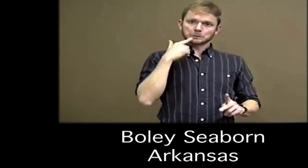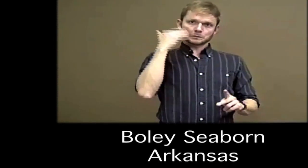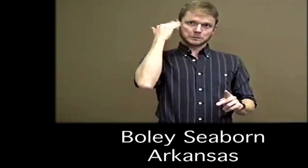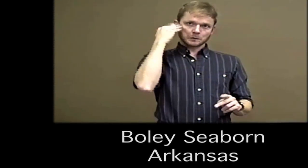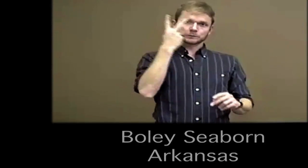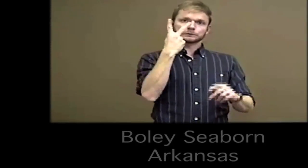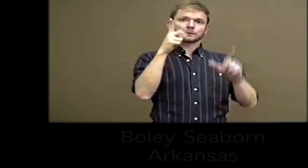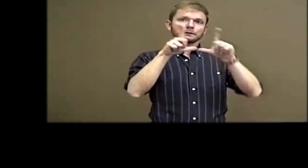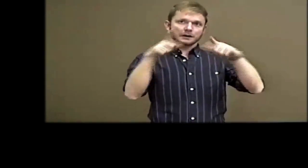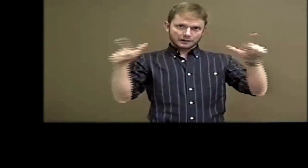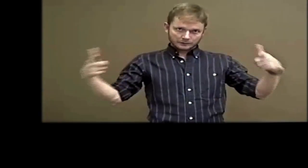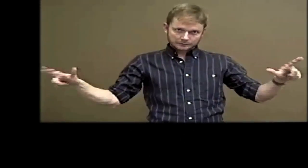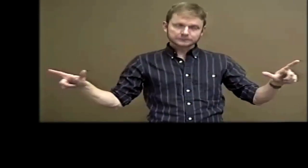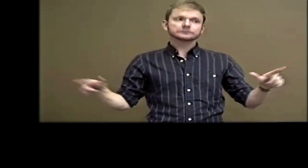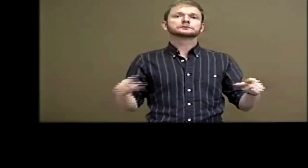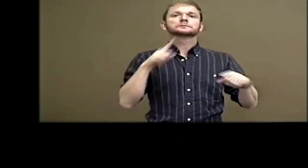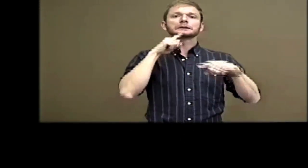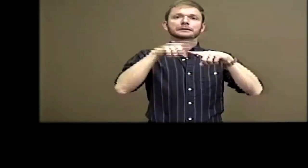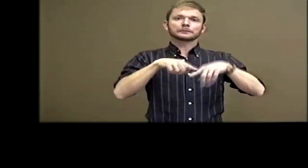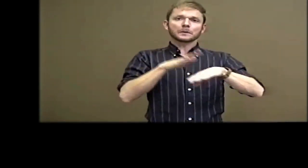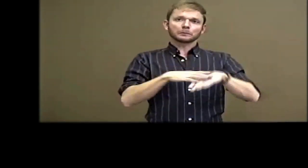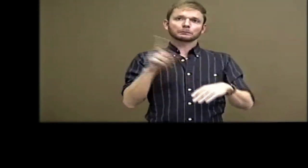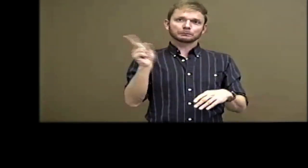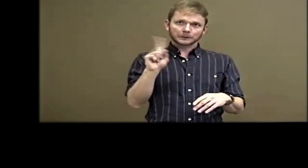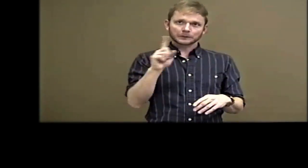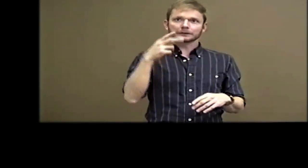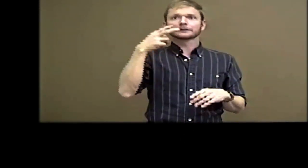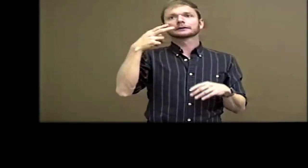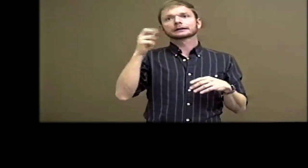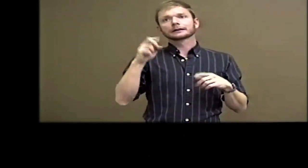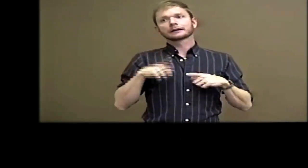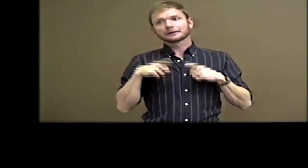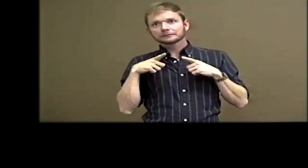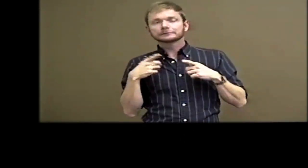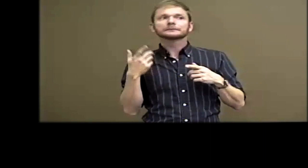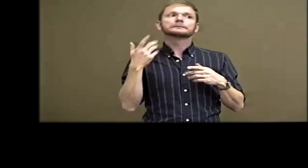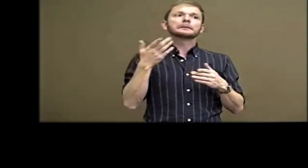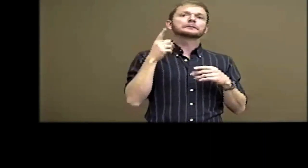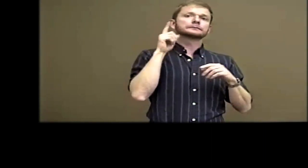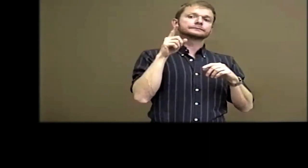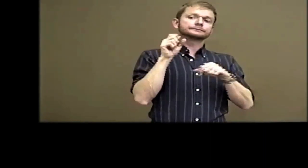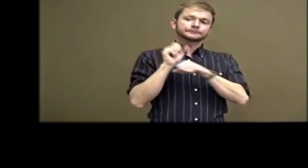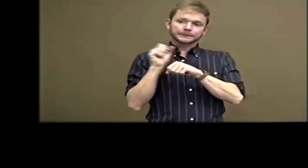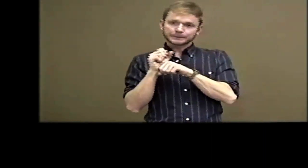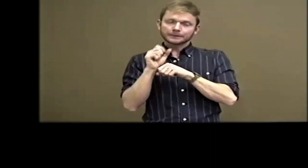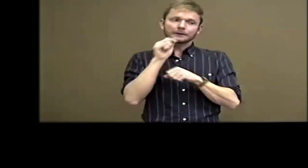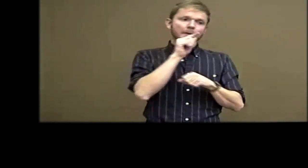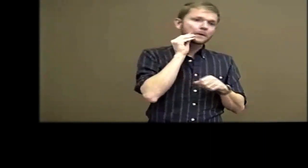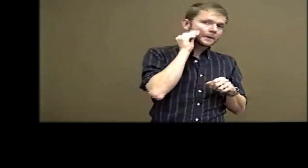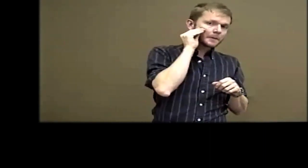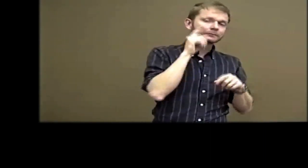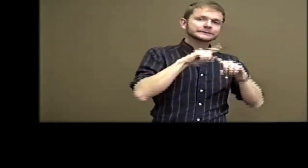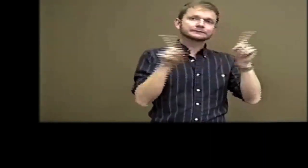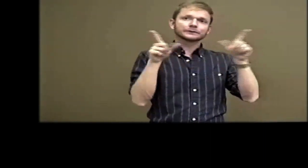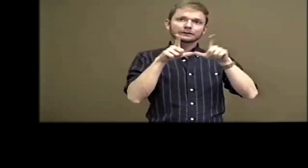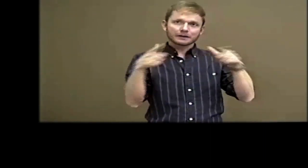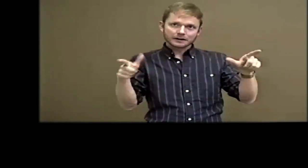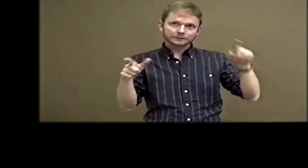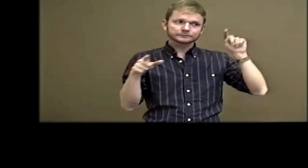When I think of bilingualism, I picture someone who is fluent in two languages. The language a person primarily